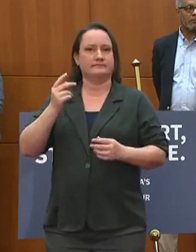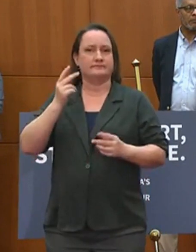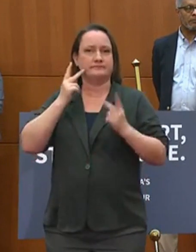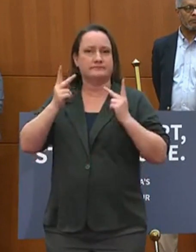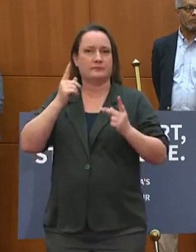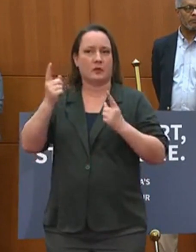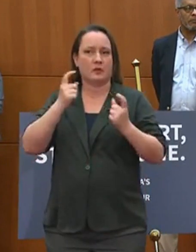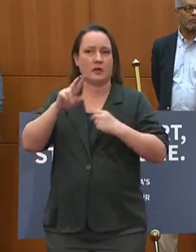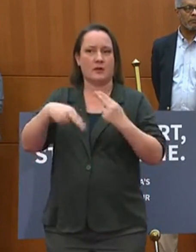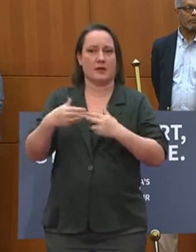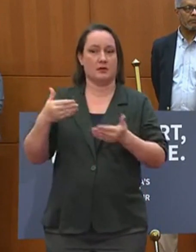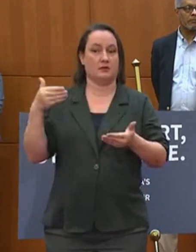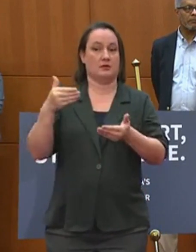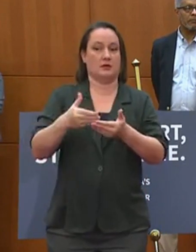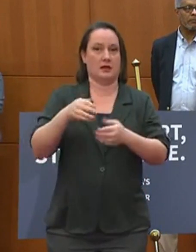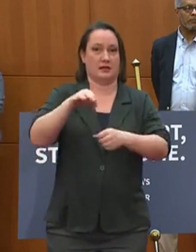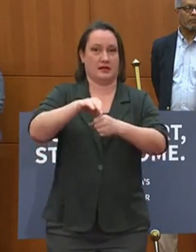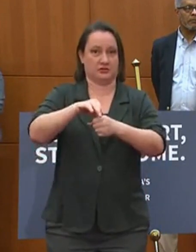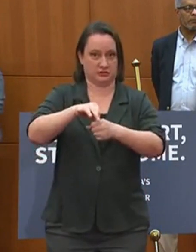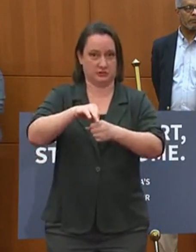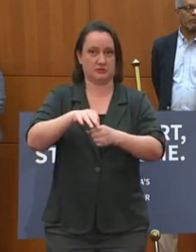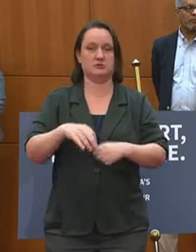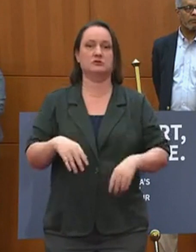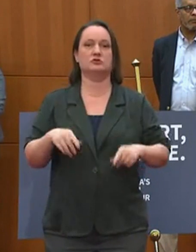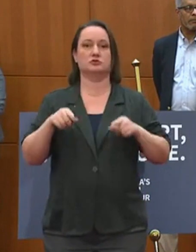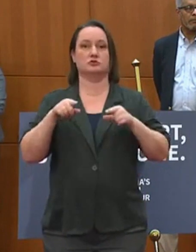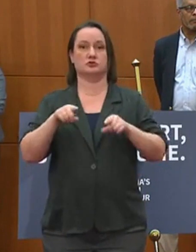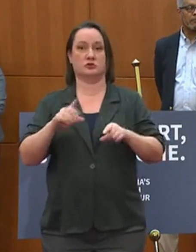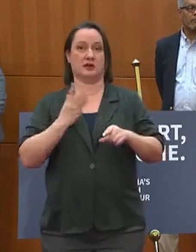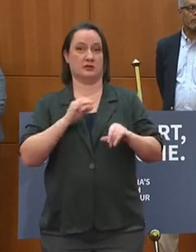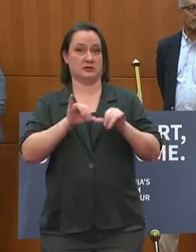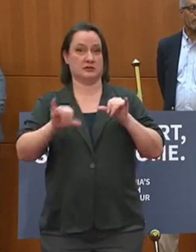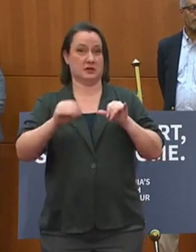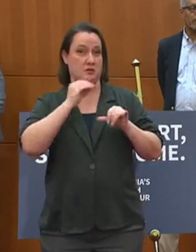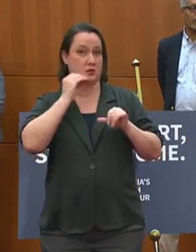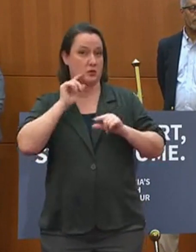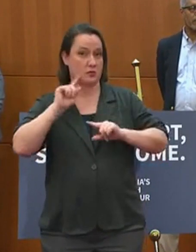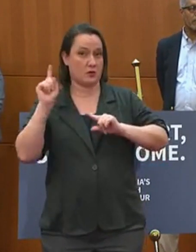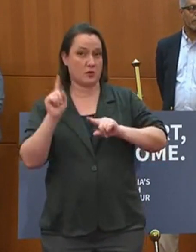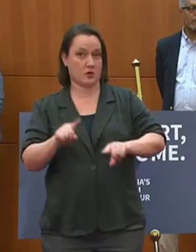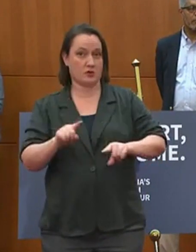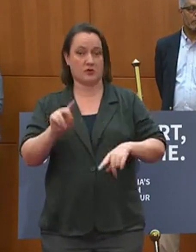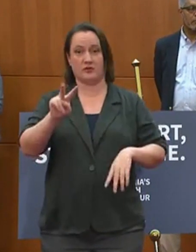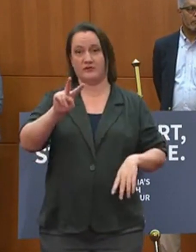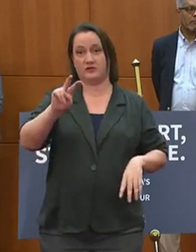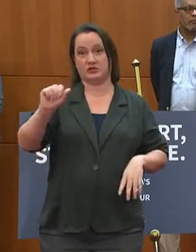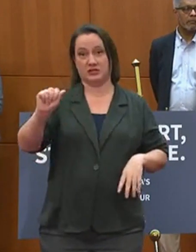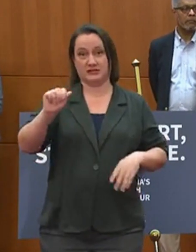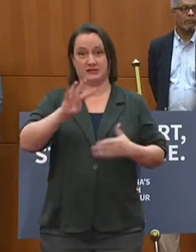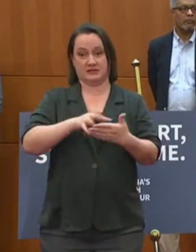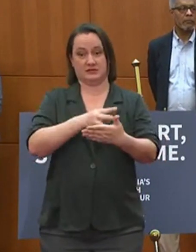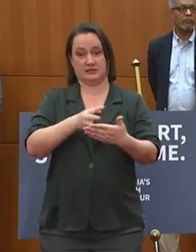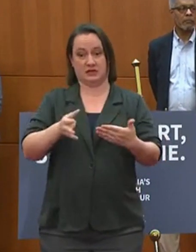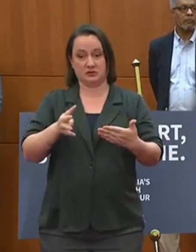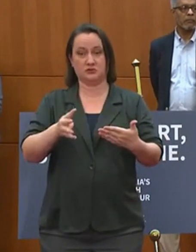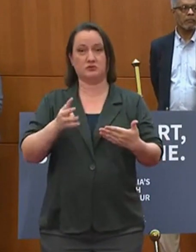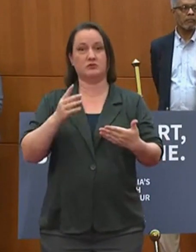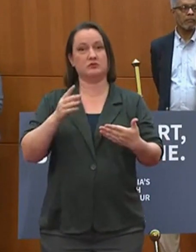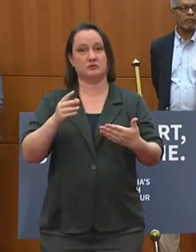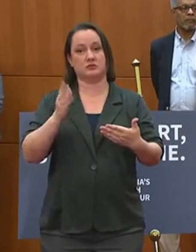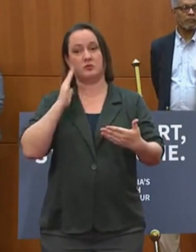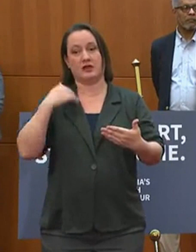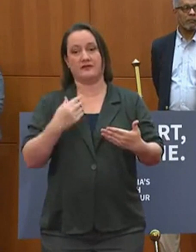upcoming elections. During the duration of this stay-at-home order, Virginia is scheduled to hold two